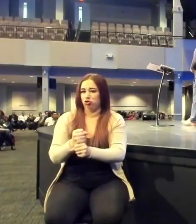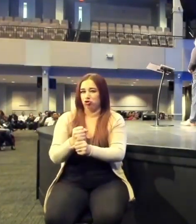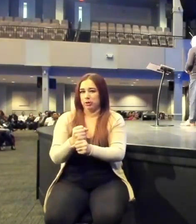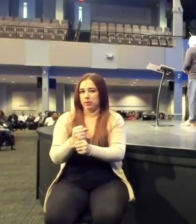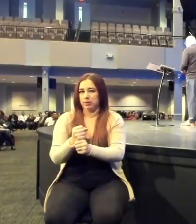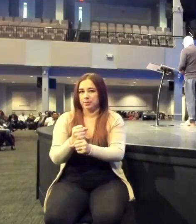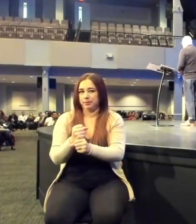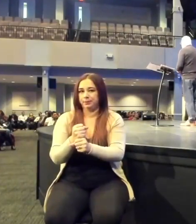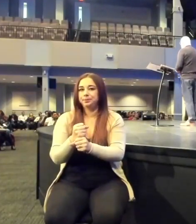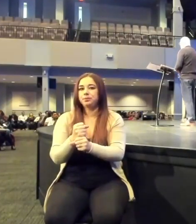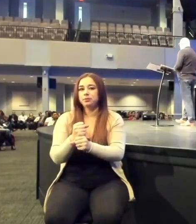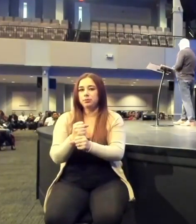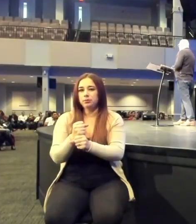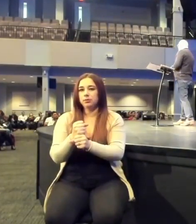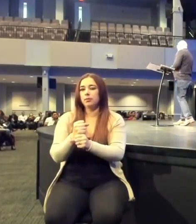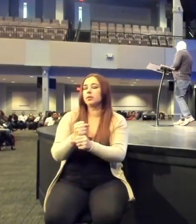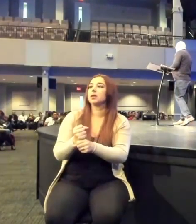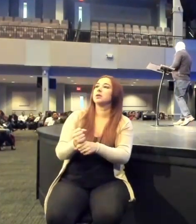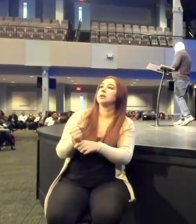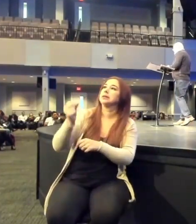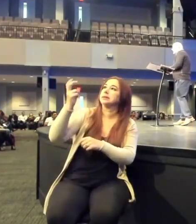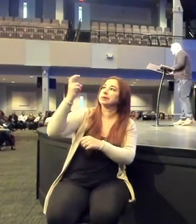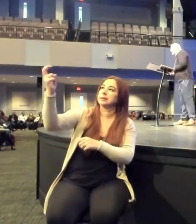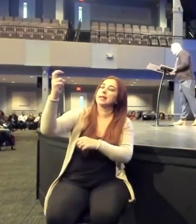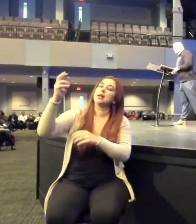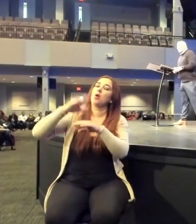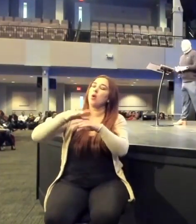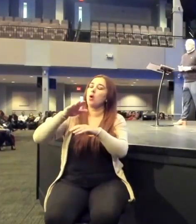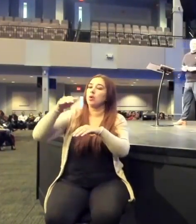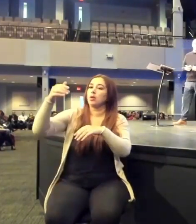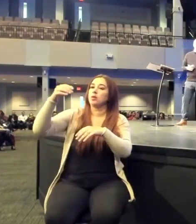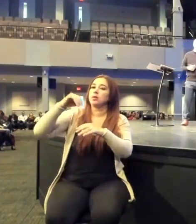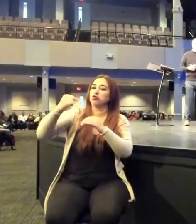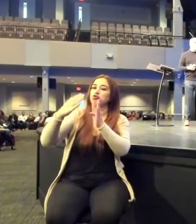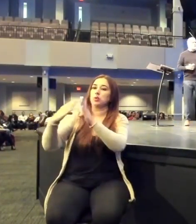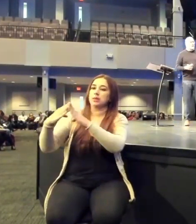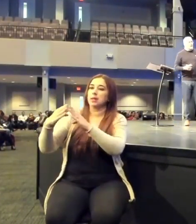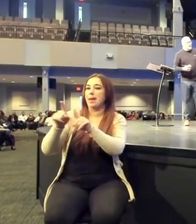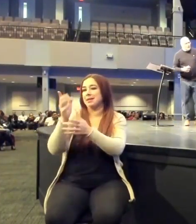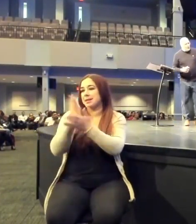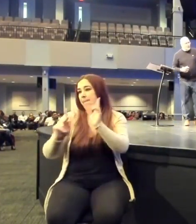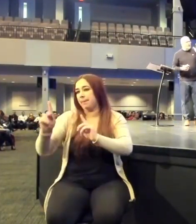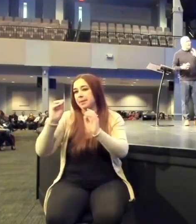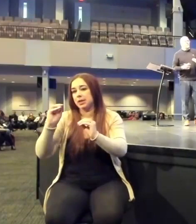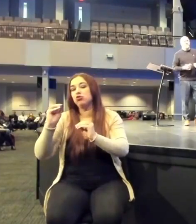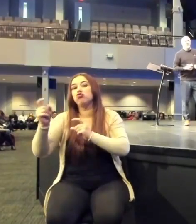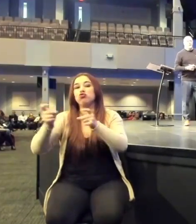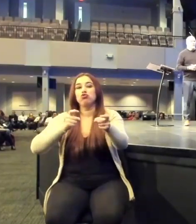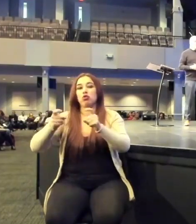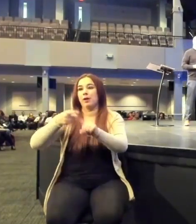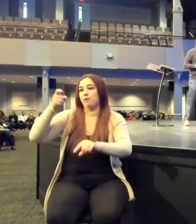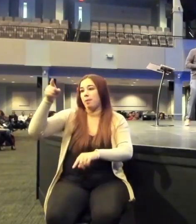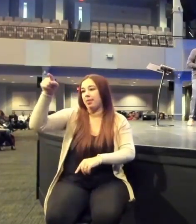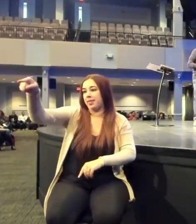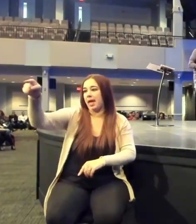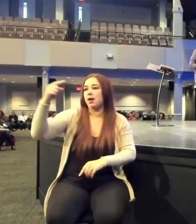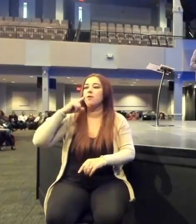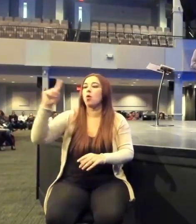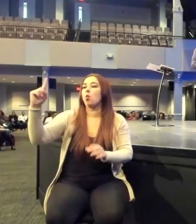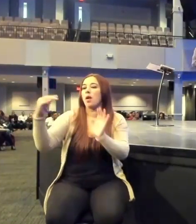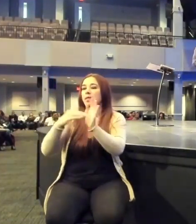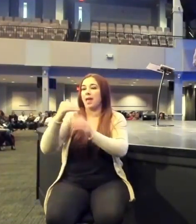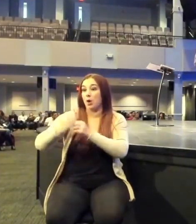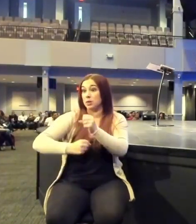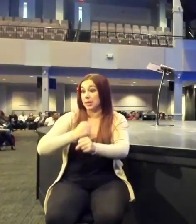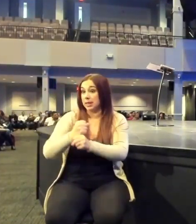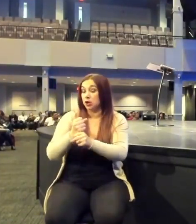seated on the throne of his kingdom in Jerusalem, as some teach, ruling from there for 1,000 years.